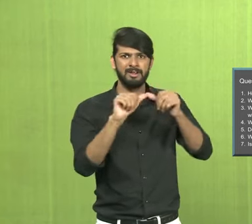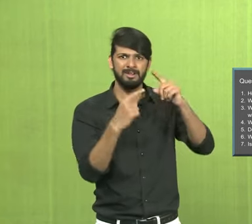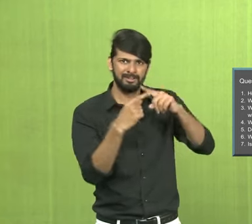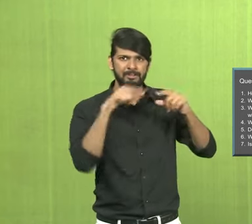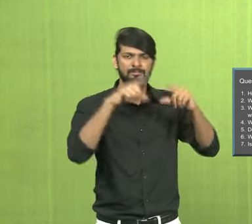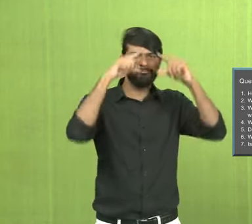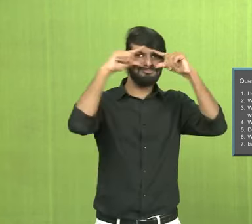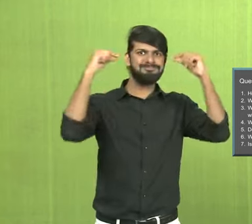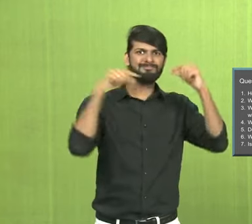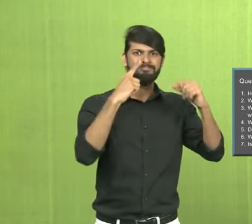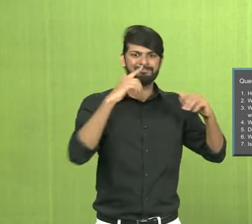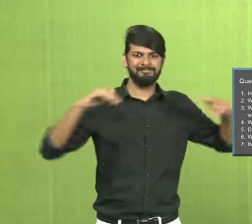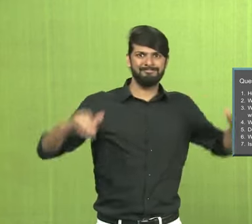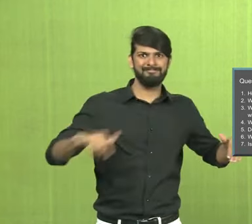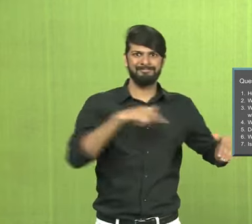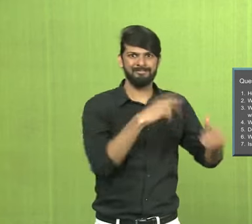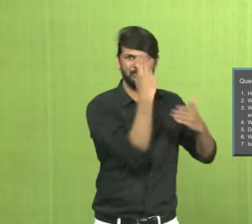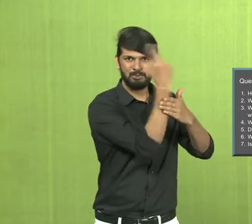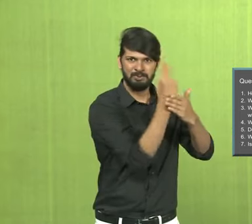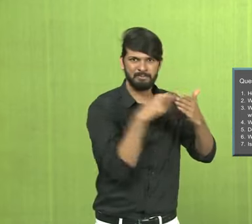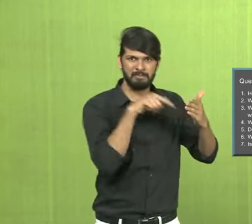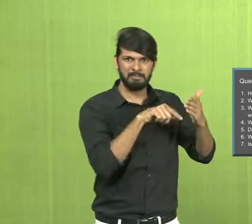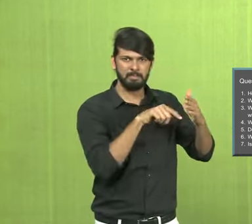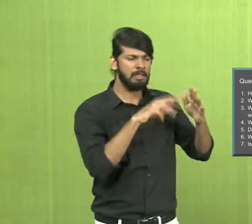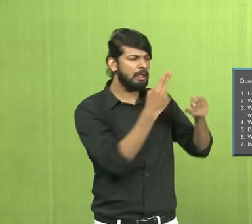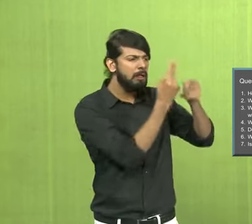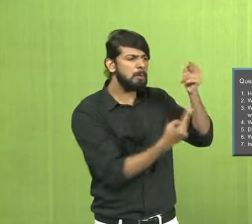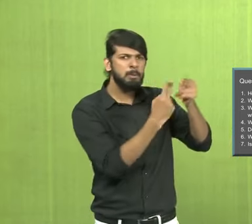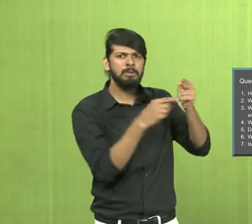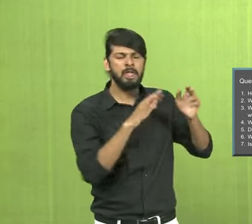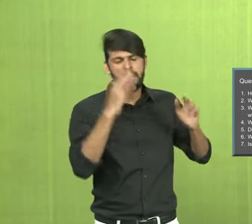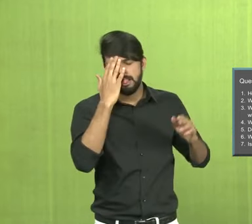Describe 2 characteristics of Kalighat paintings.